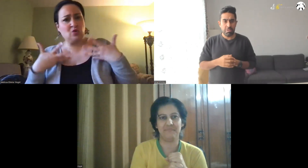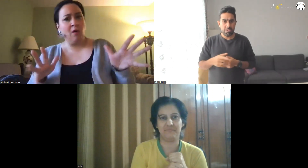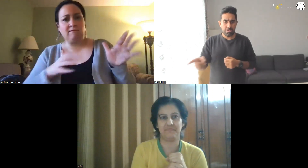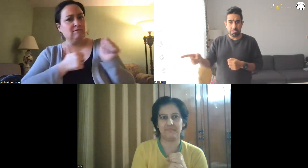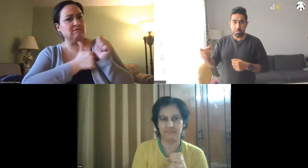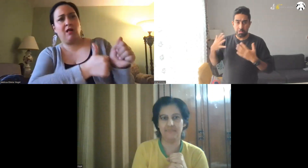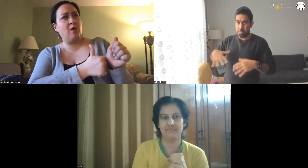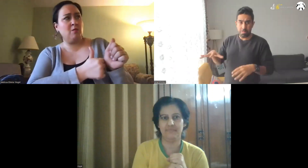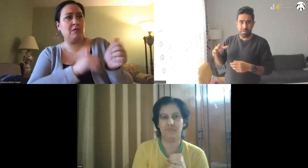start accepting